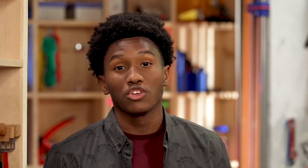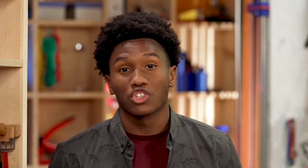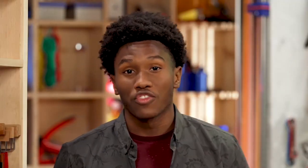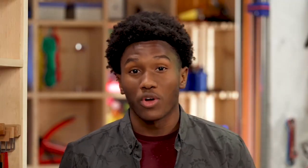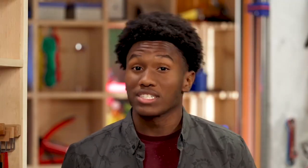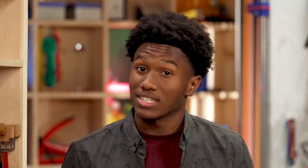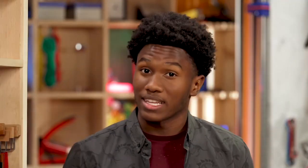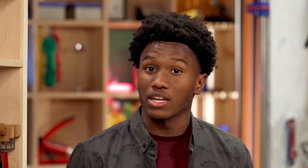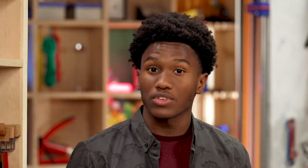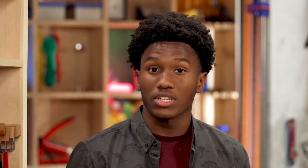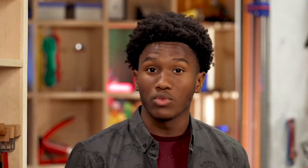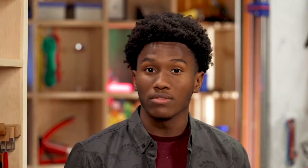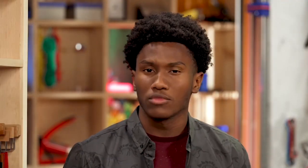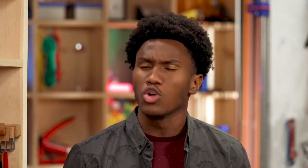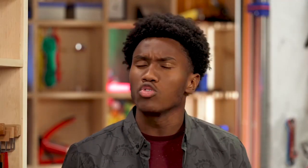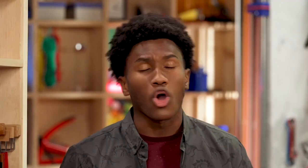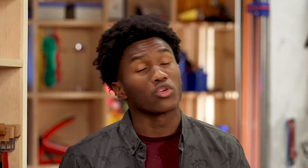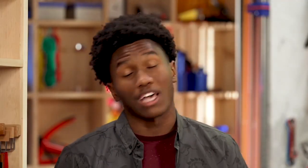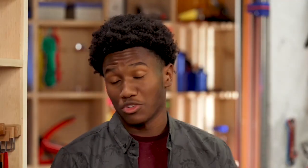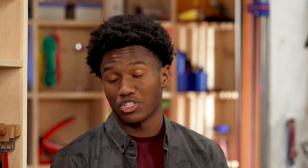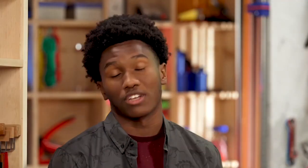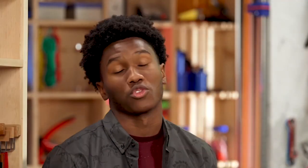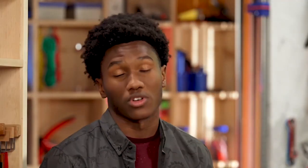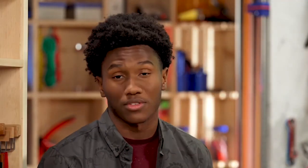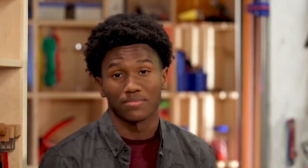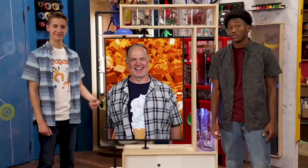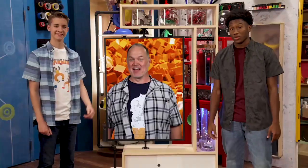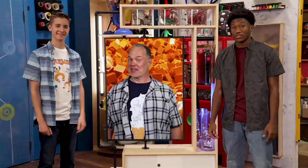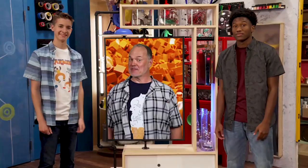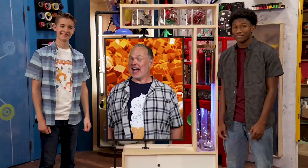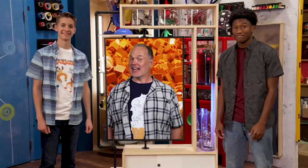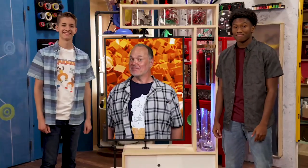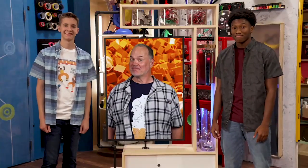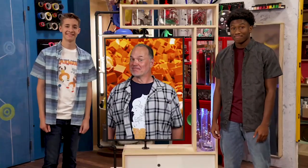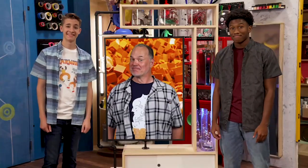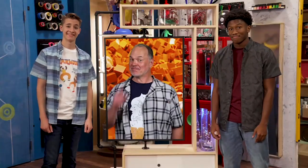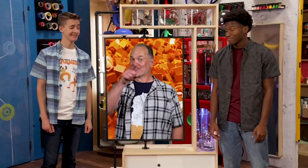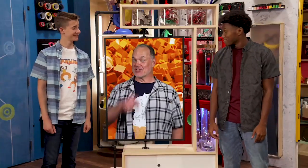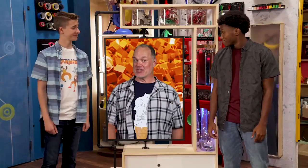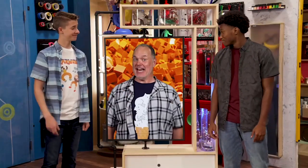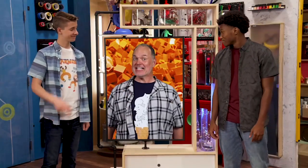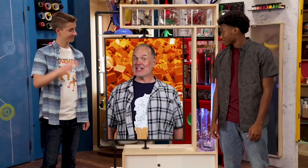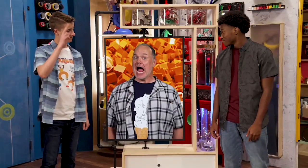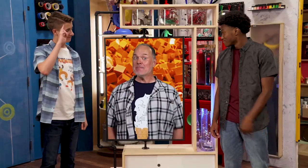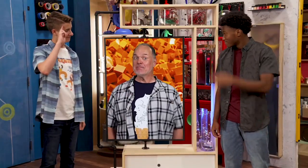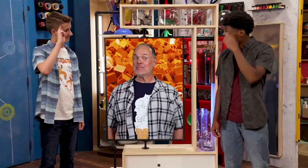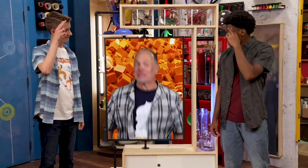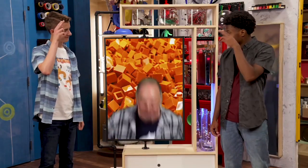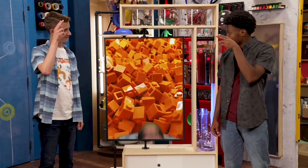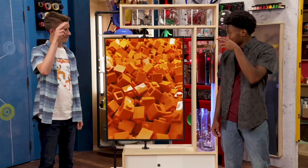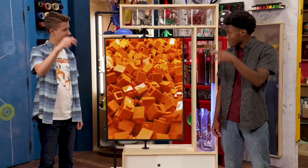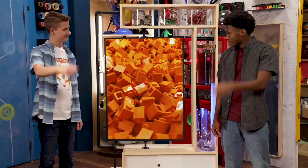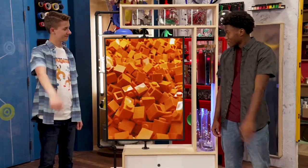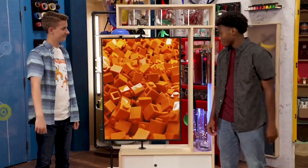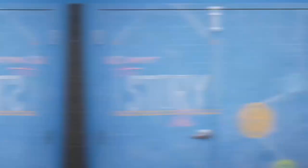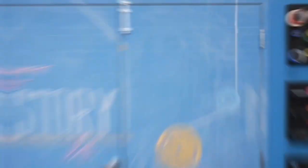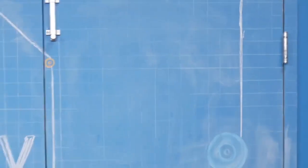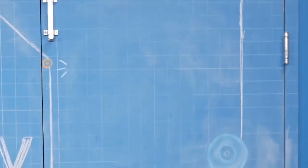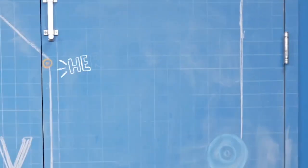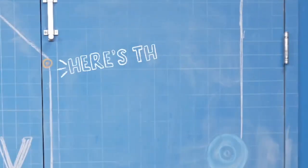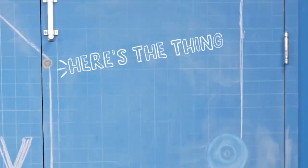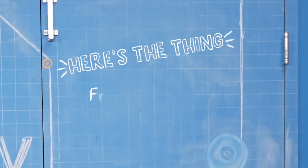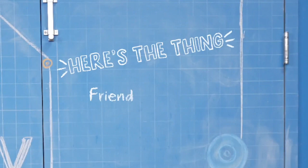them for a team or a group project. Or pointing out to others when your friend does something great. Exactly. God gave each of us a voice